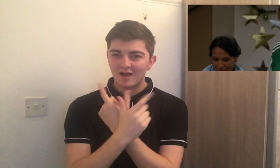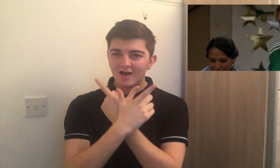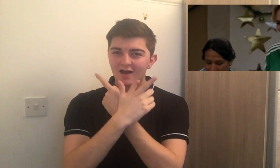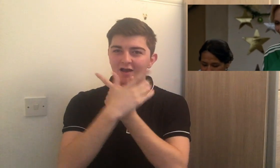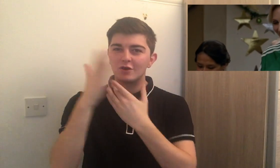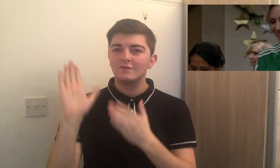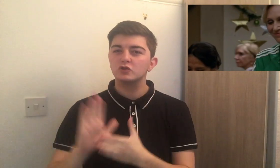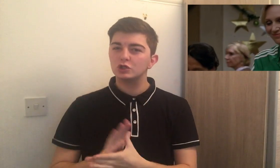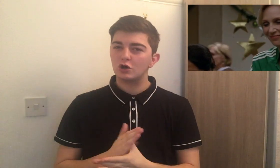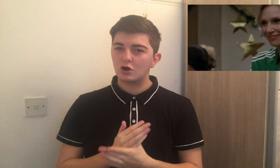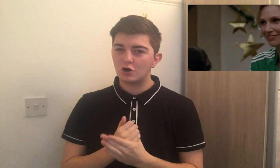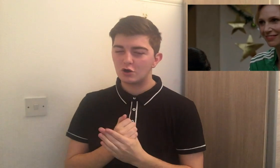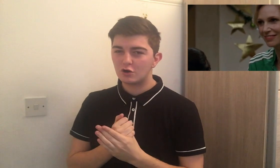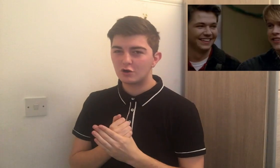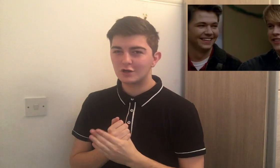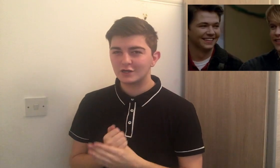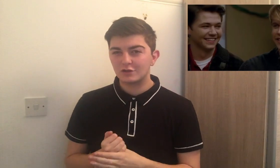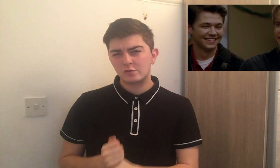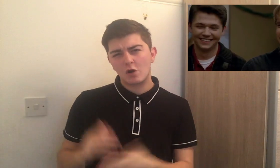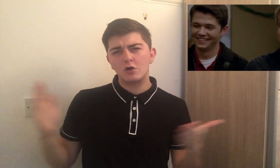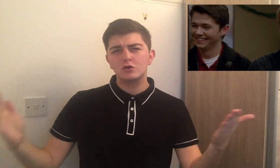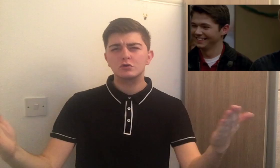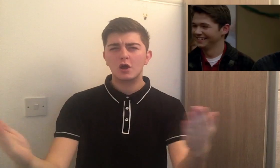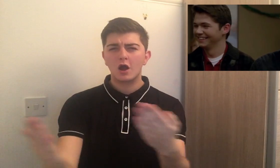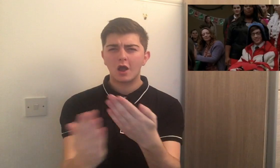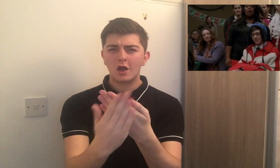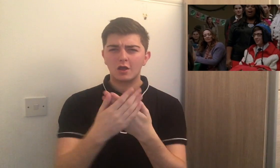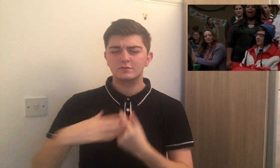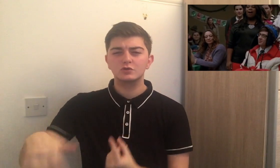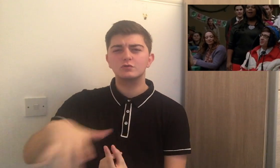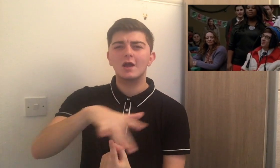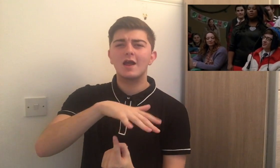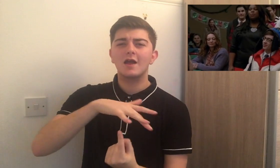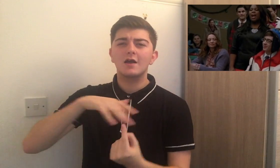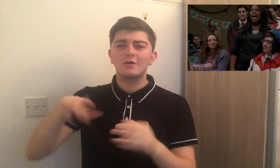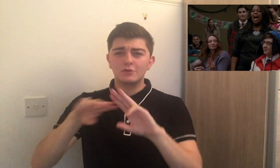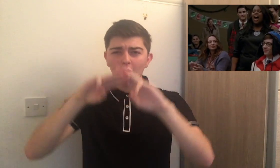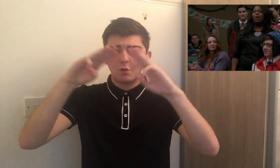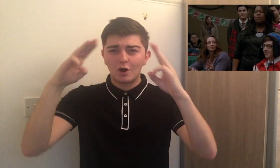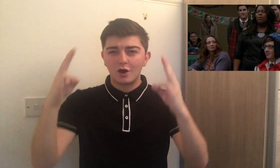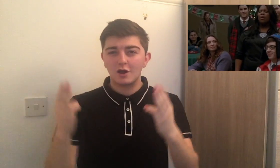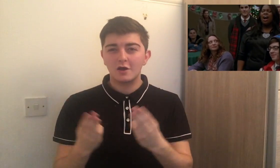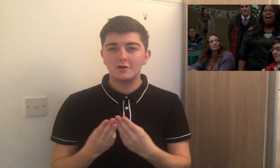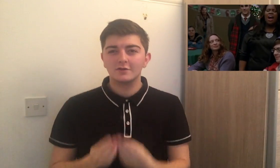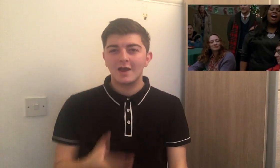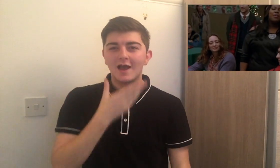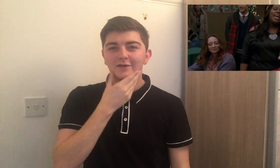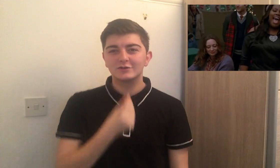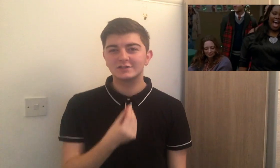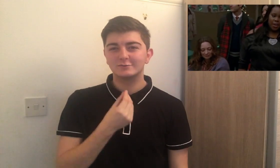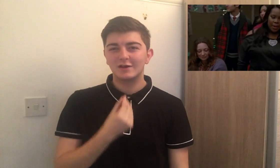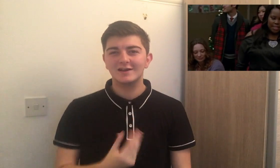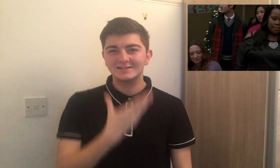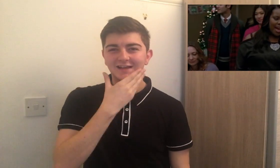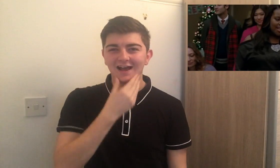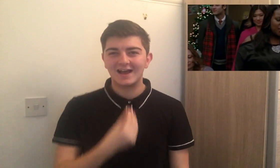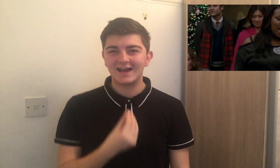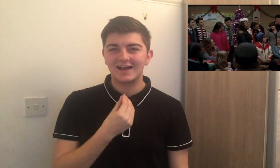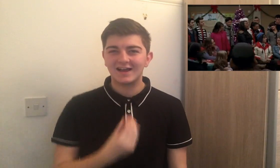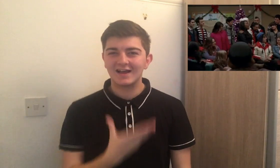smile of joy. Throw your arms around the world at Christmas time.